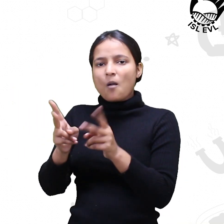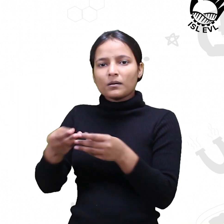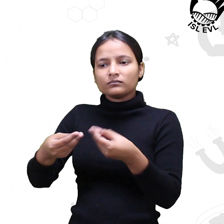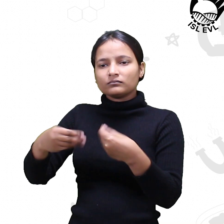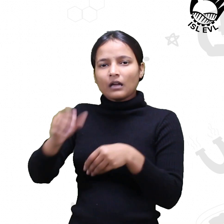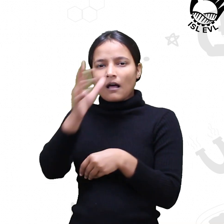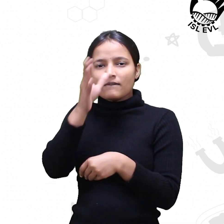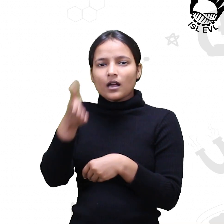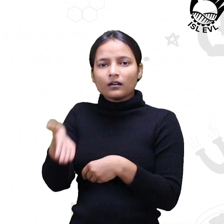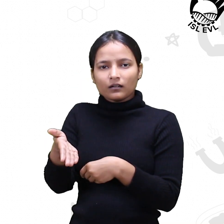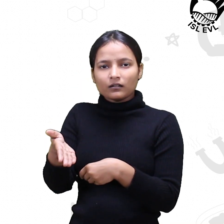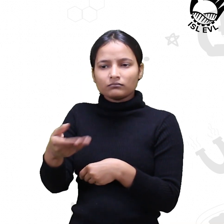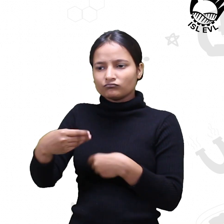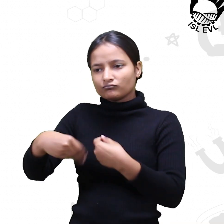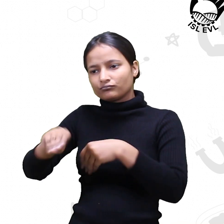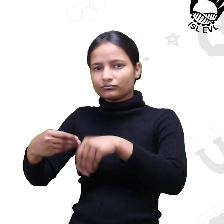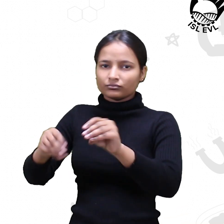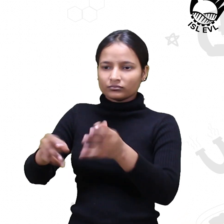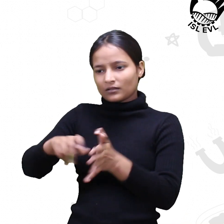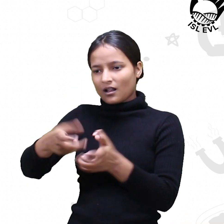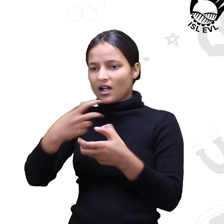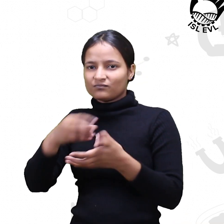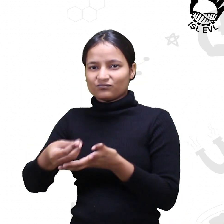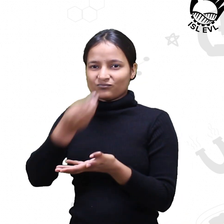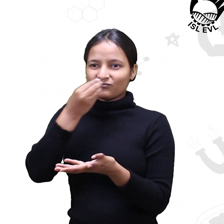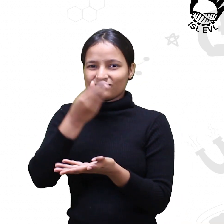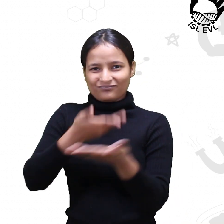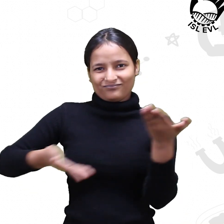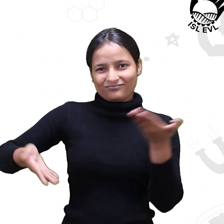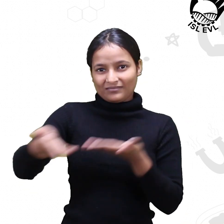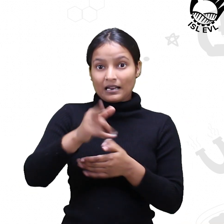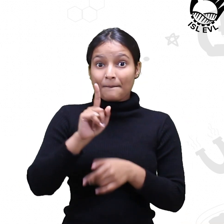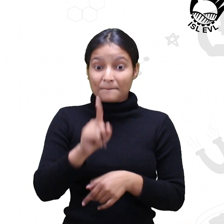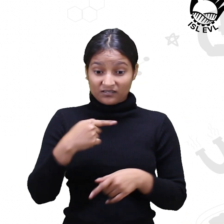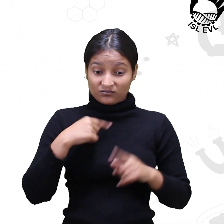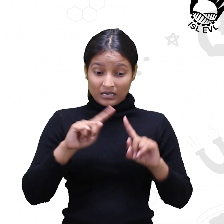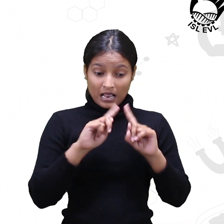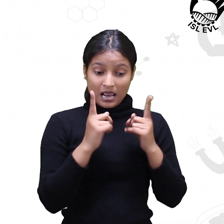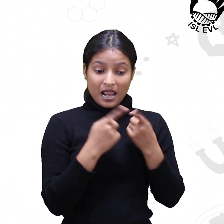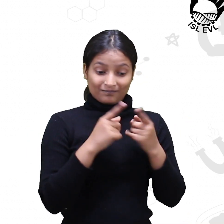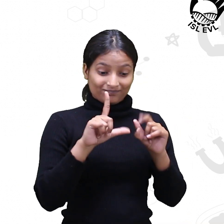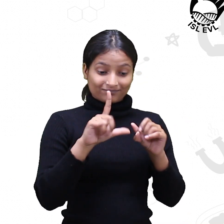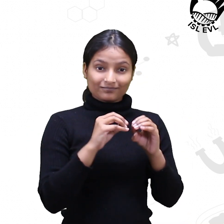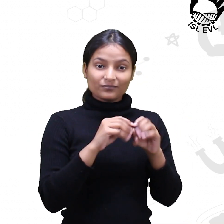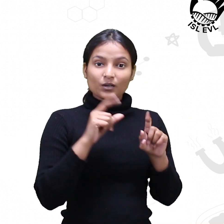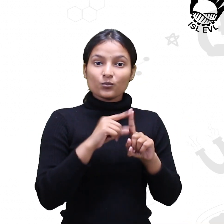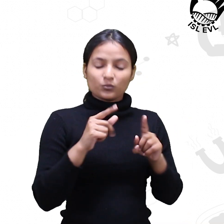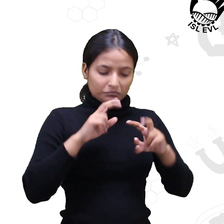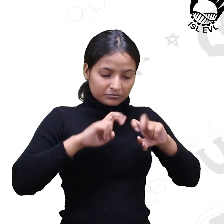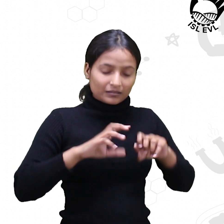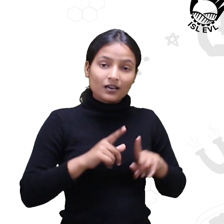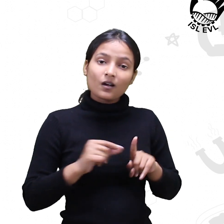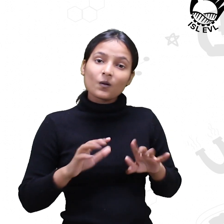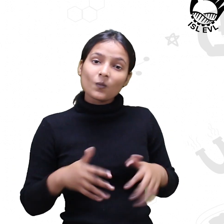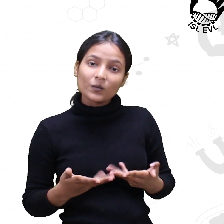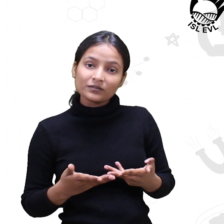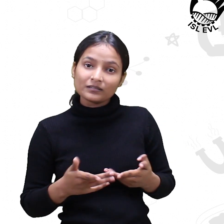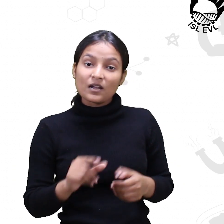the eggs that we use in our laboratory, those are fertilized eggs. So if you keep them in a box that